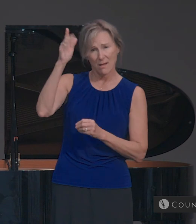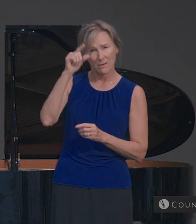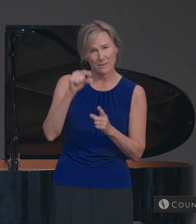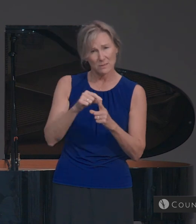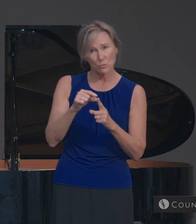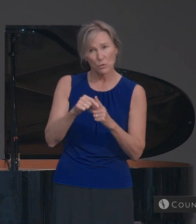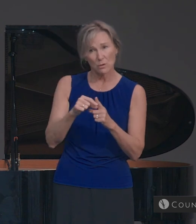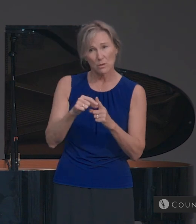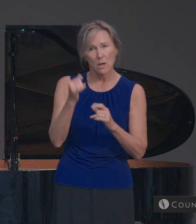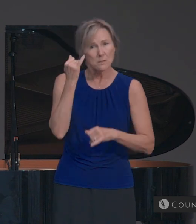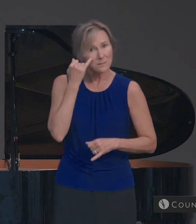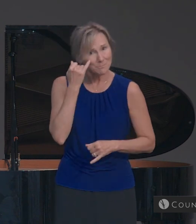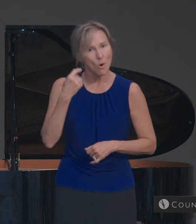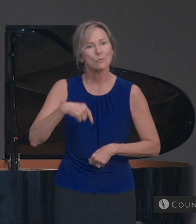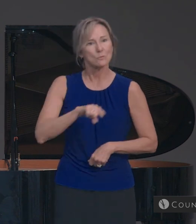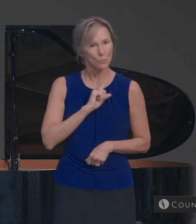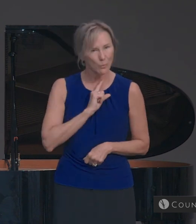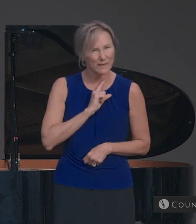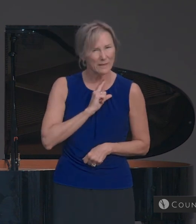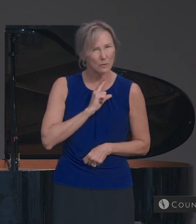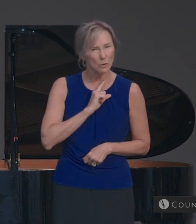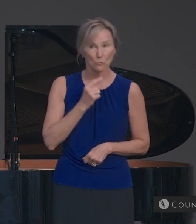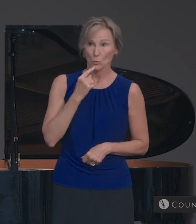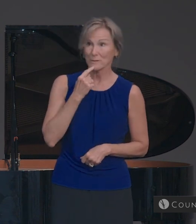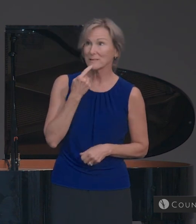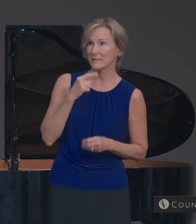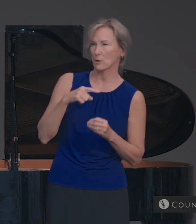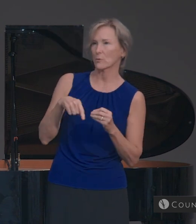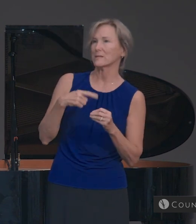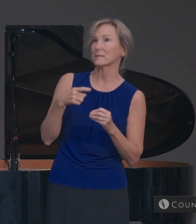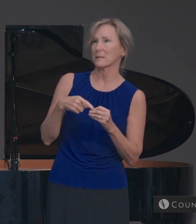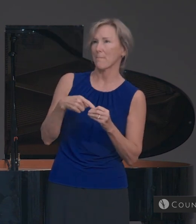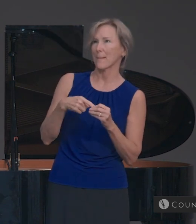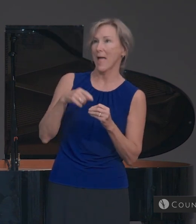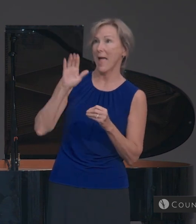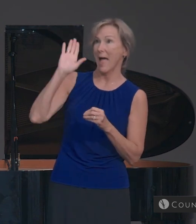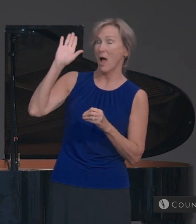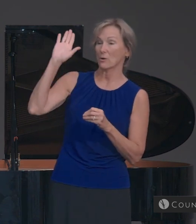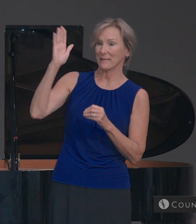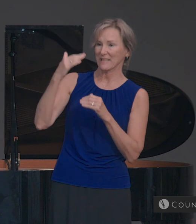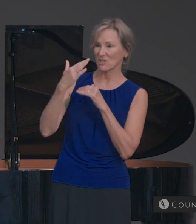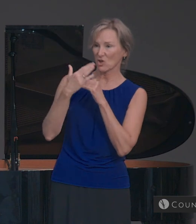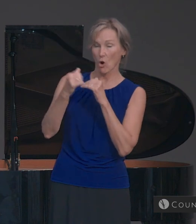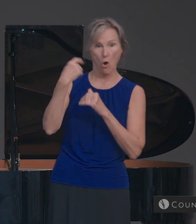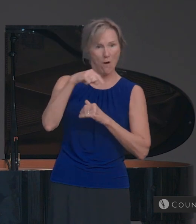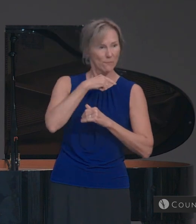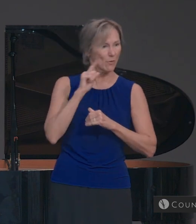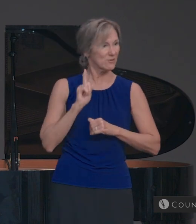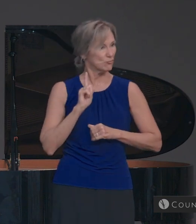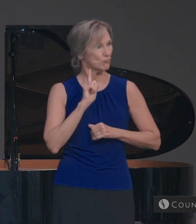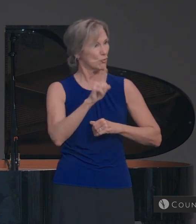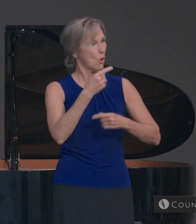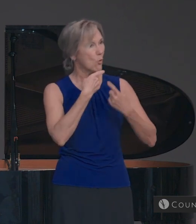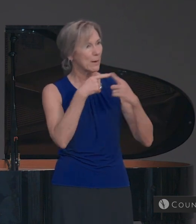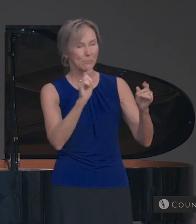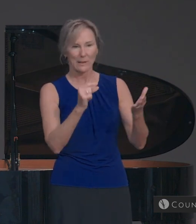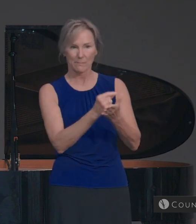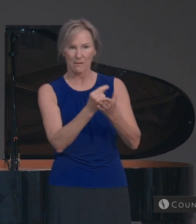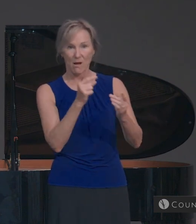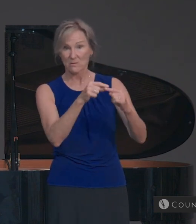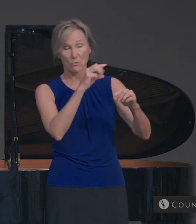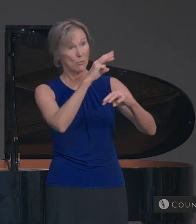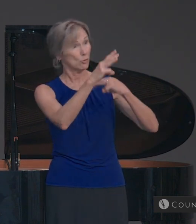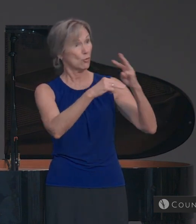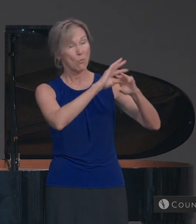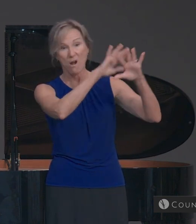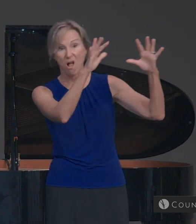What if we were to take seriously our commission to take the good news of the gospel to the world and